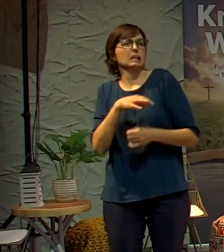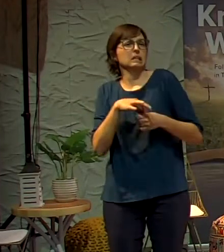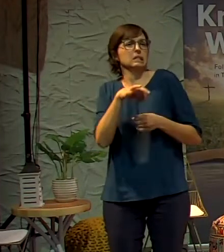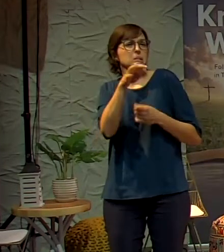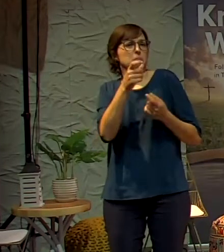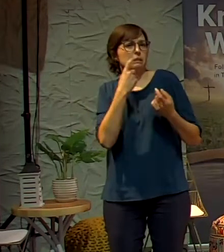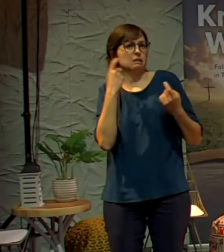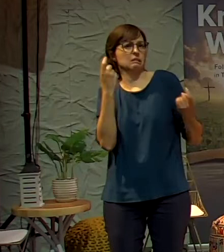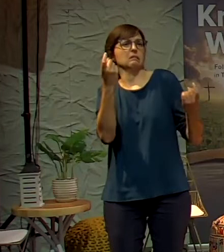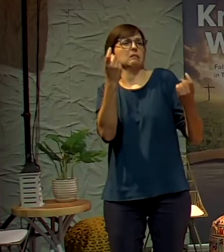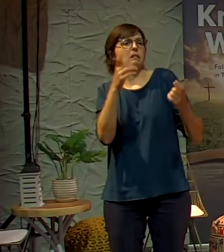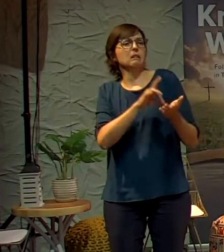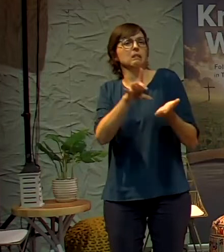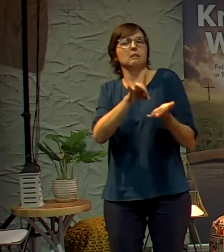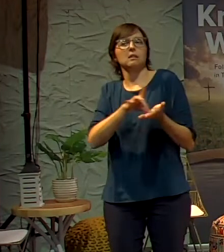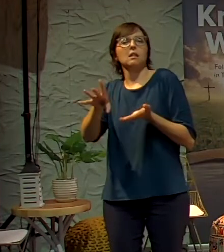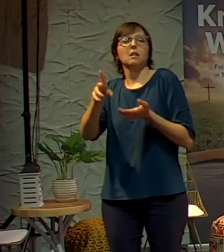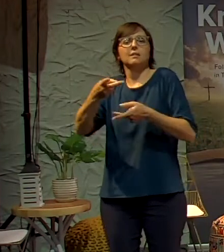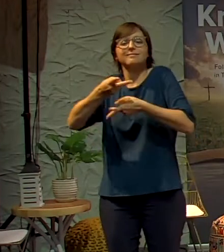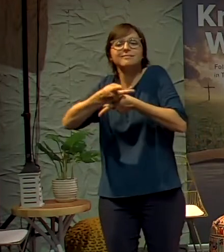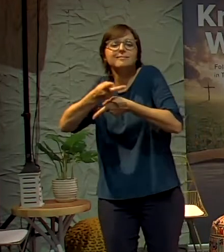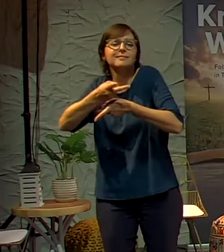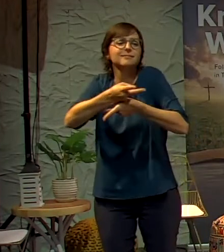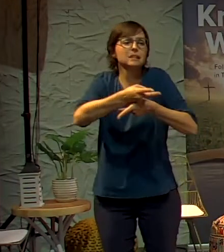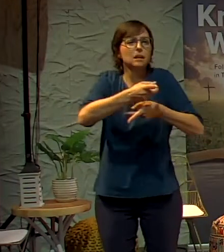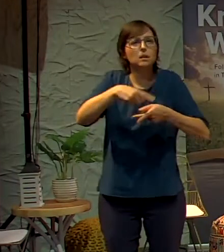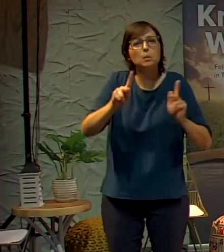tenderly care for the bruised and the hurt lives.